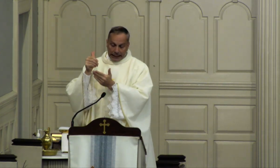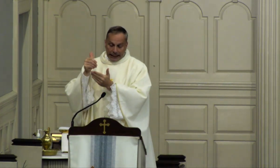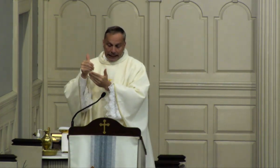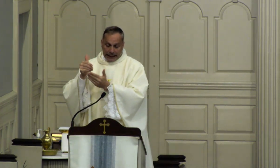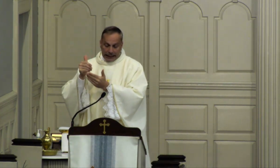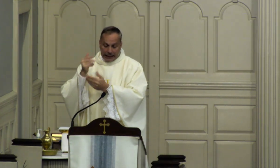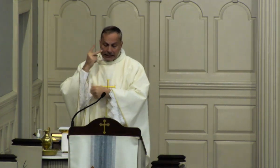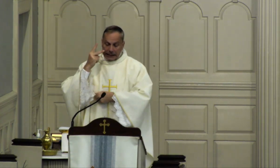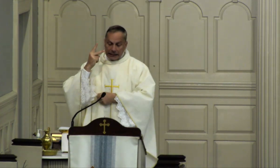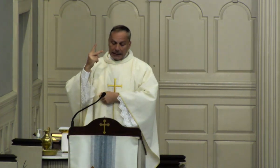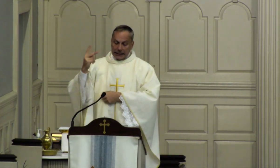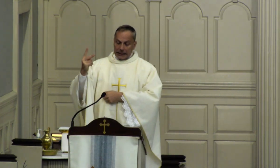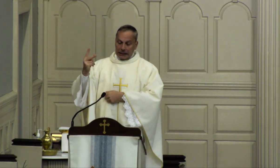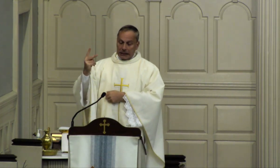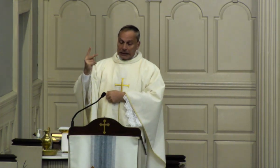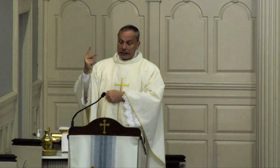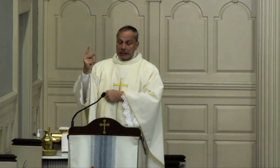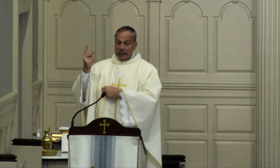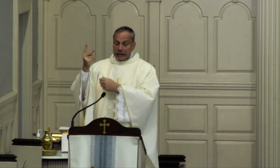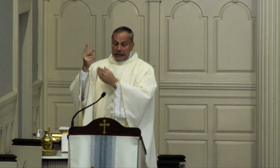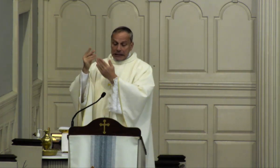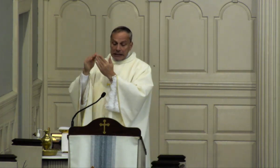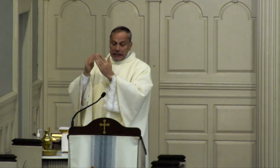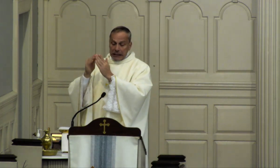As Jesus drew near Jerusalem,